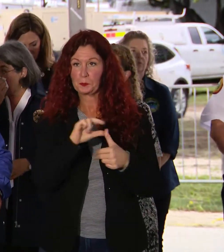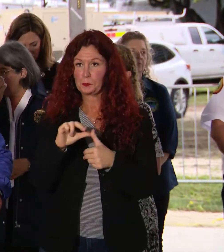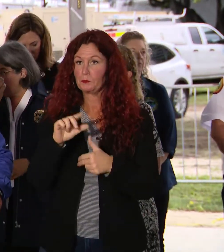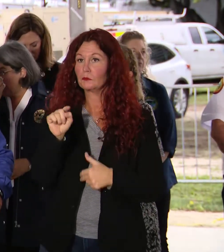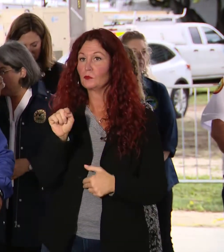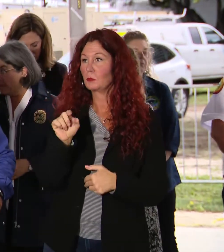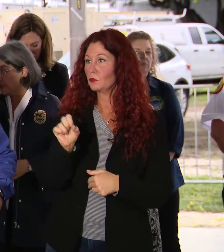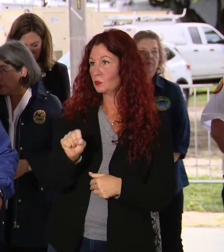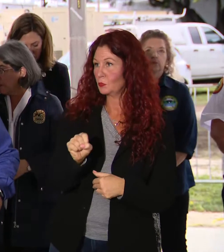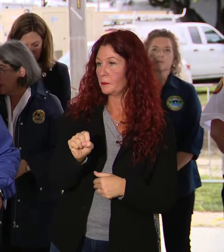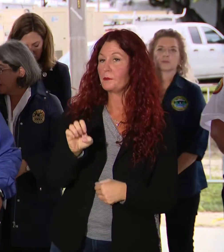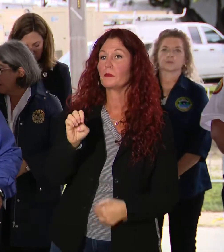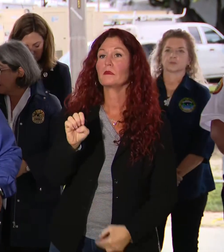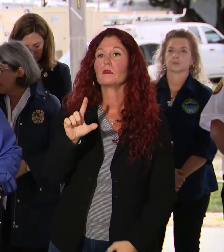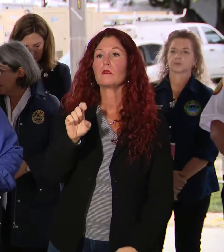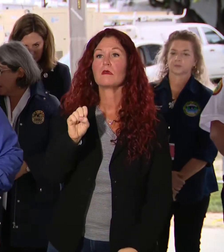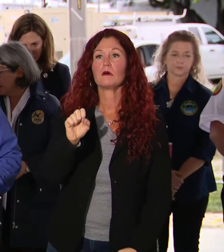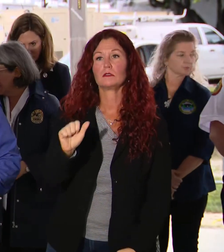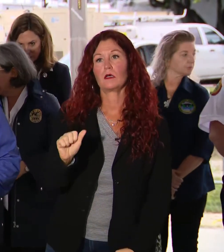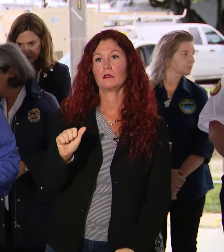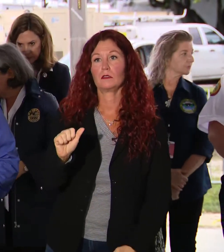the Caribbean Sea.